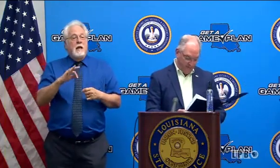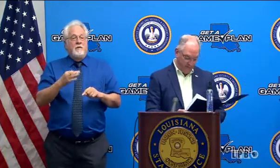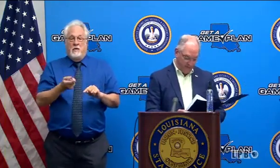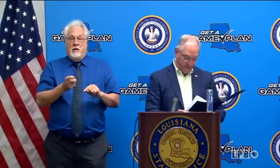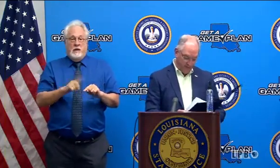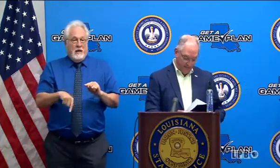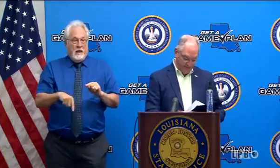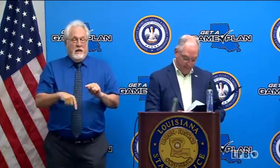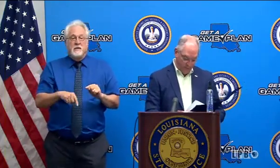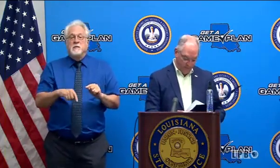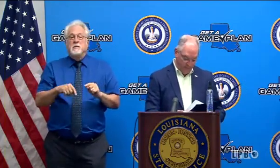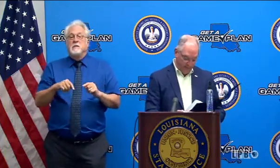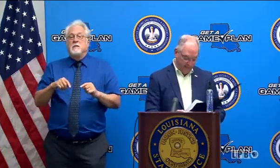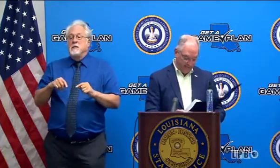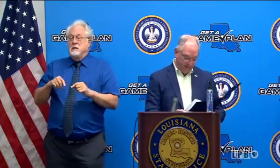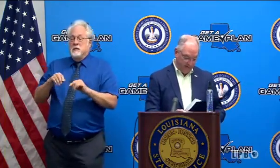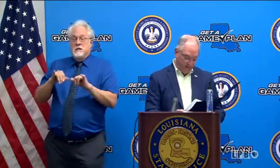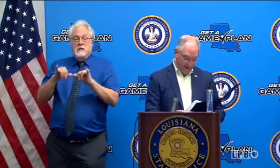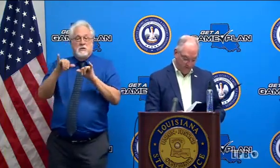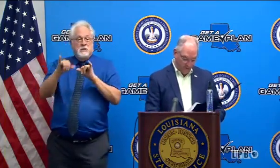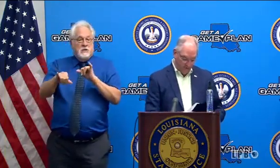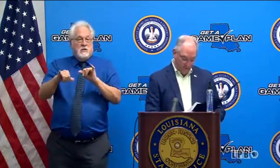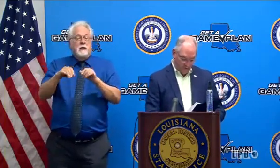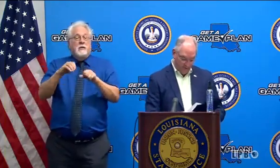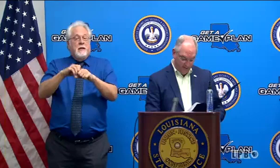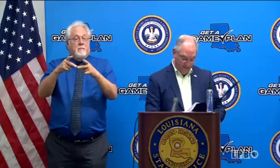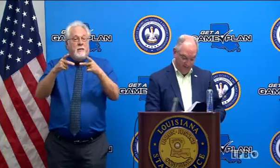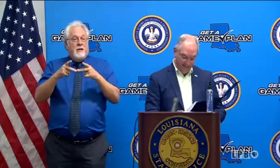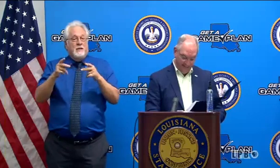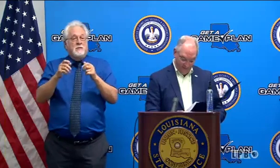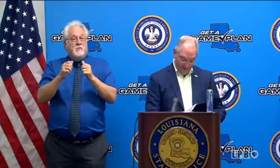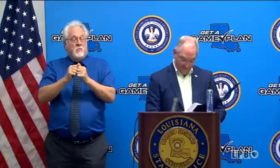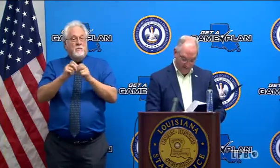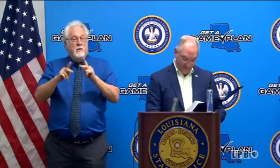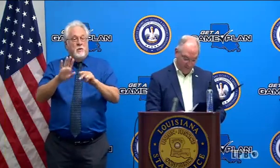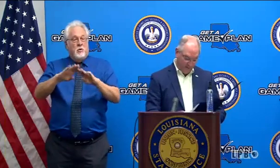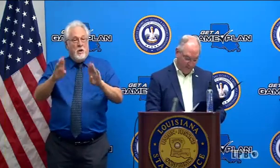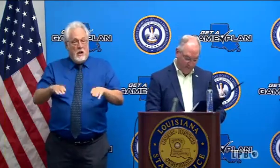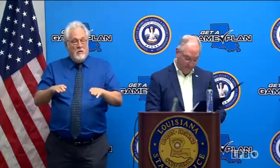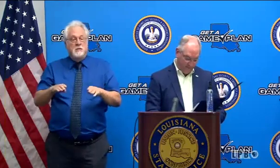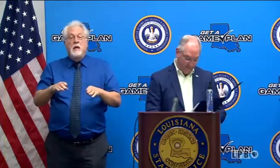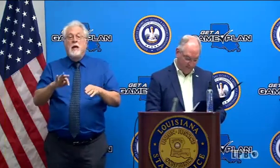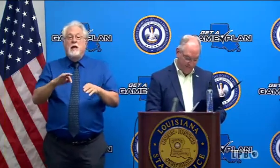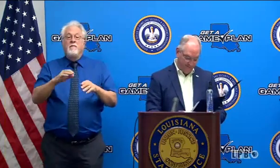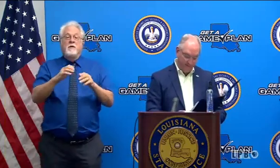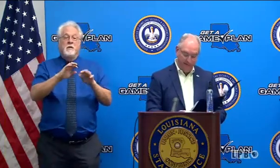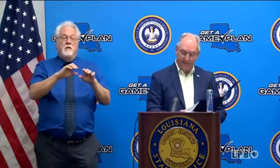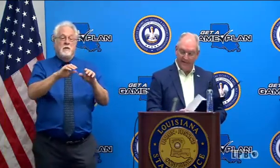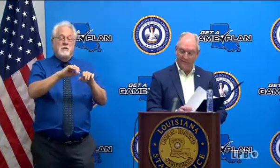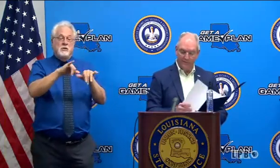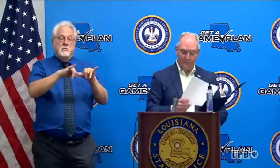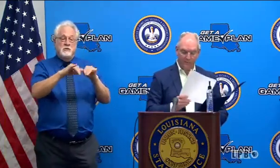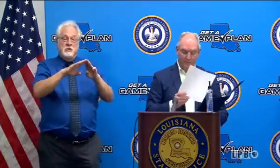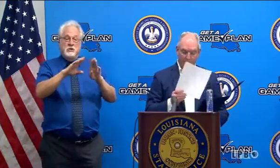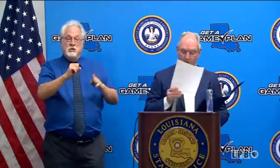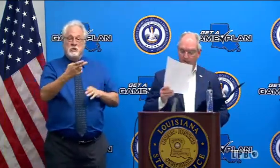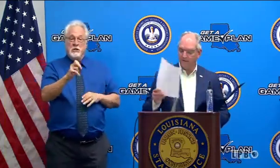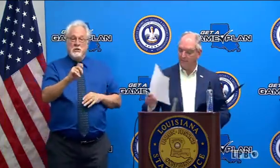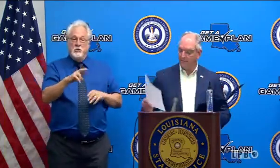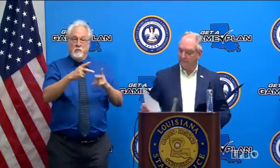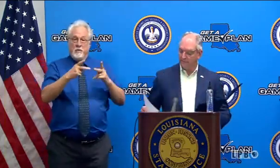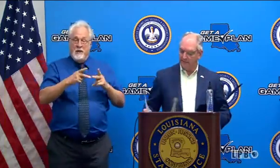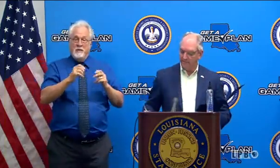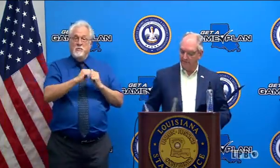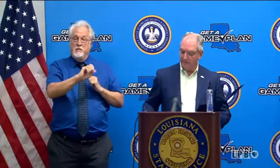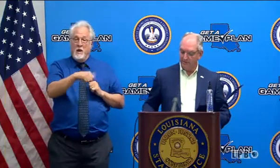can avoid sheltering in place with people outside of your household, you should. If you have to shelter in place with others, again, remember to wear a